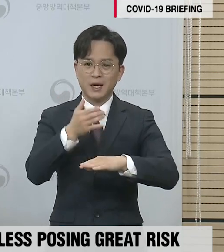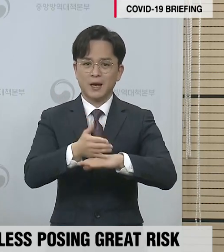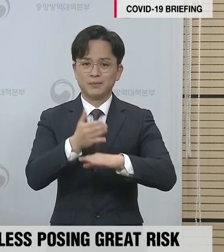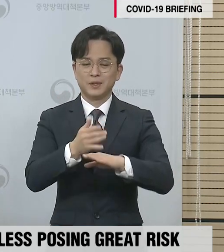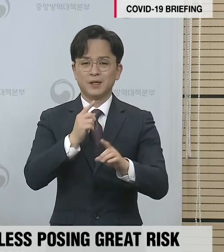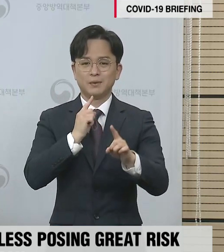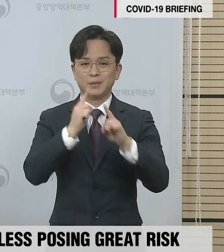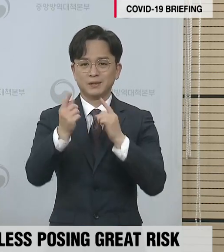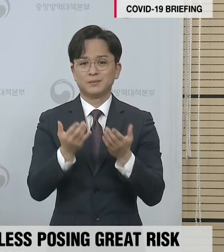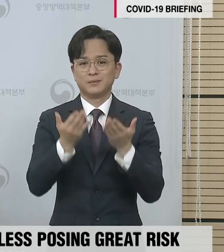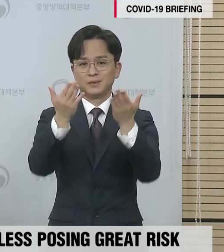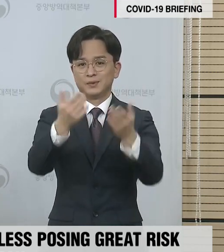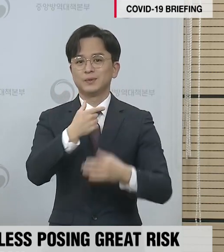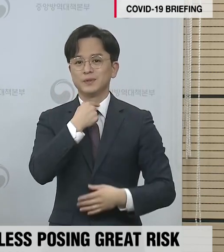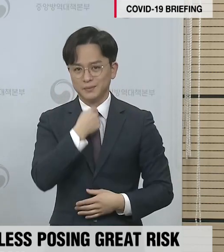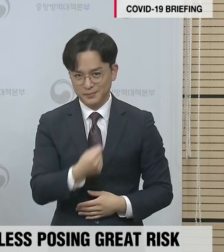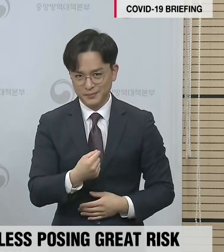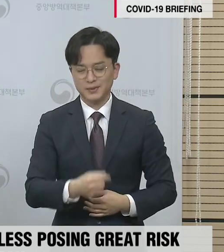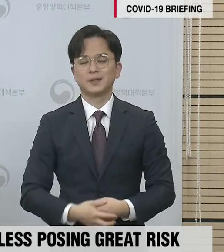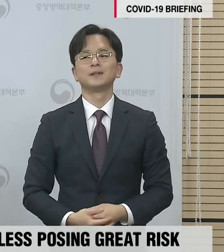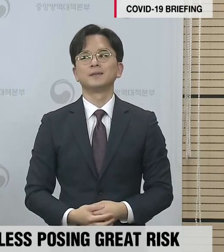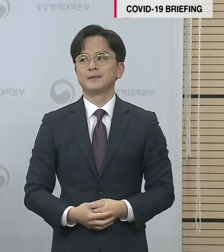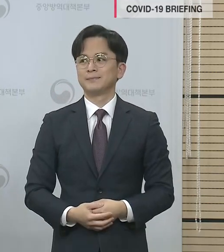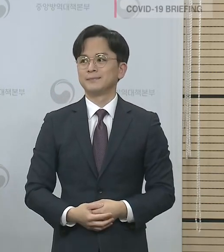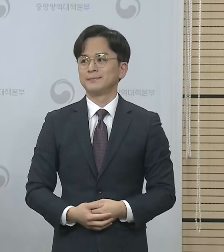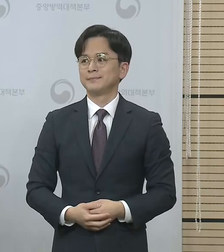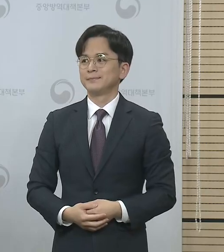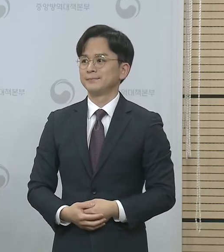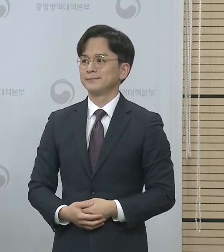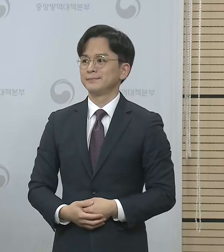like to thank them once again. Thank you very much.